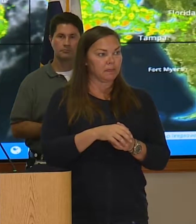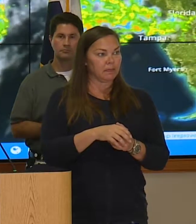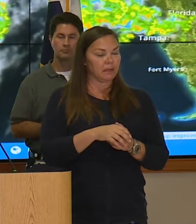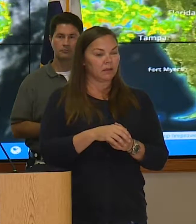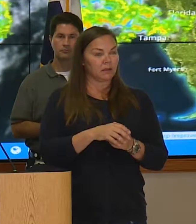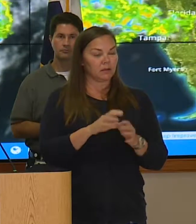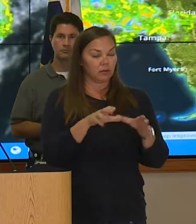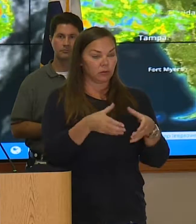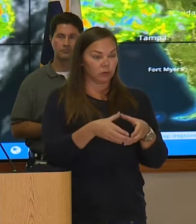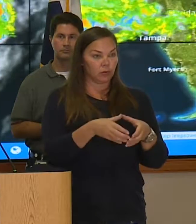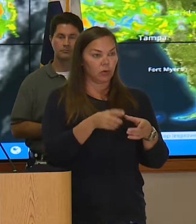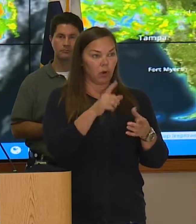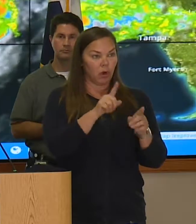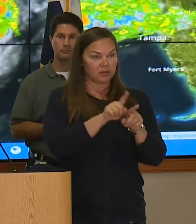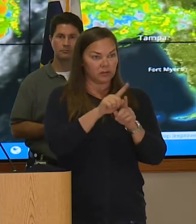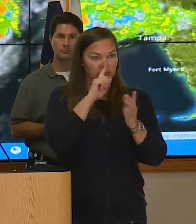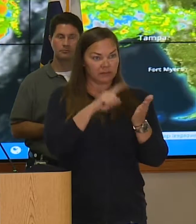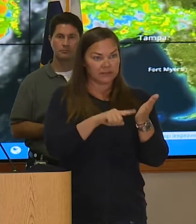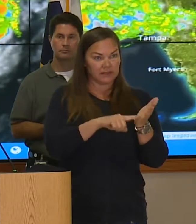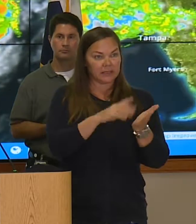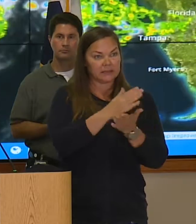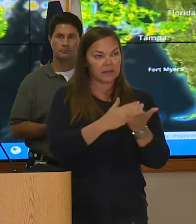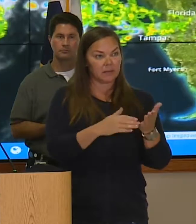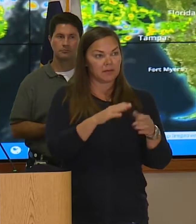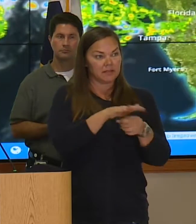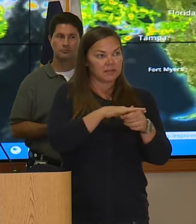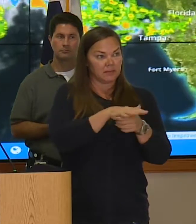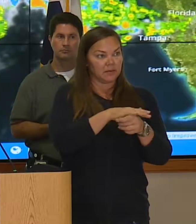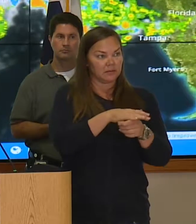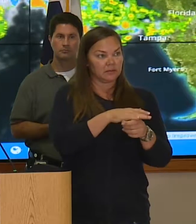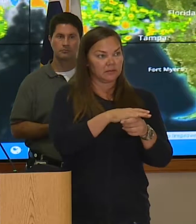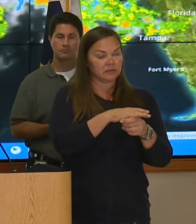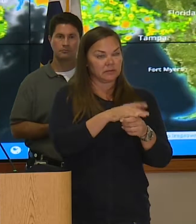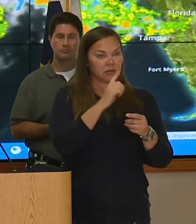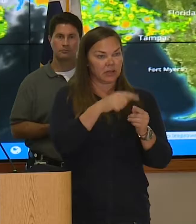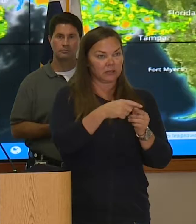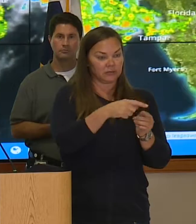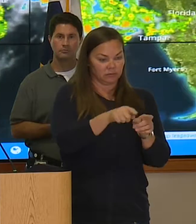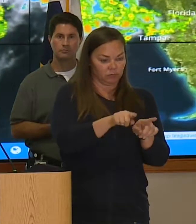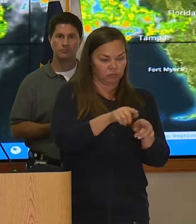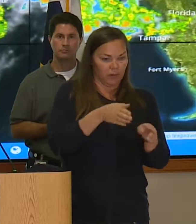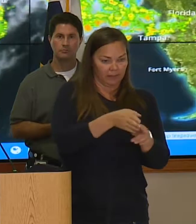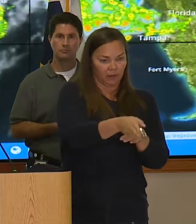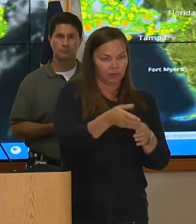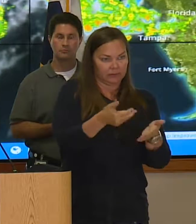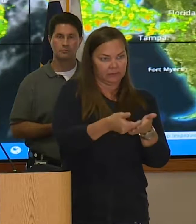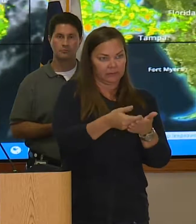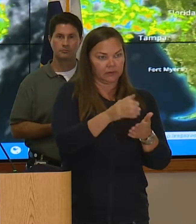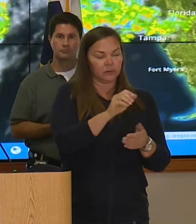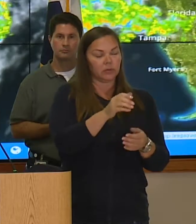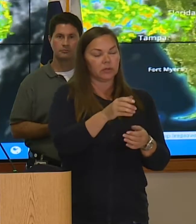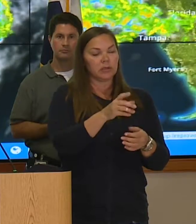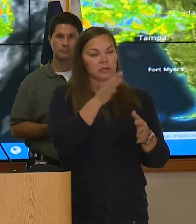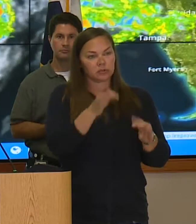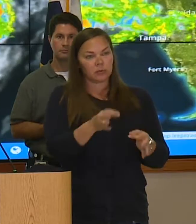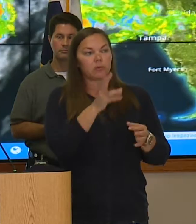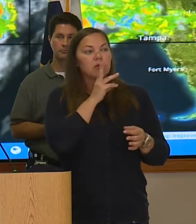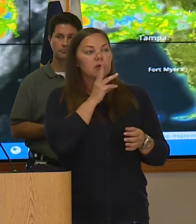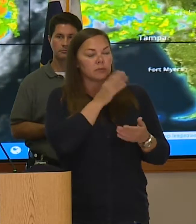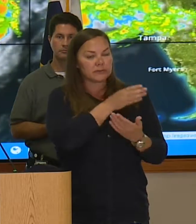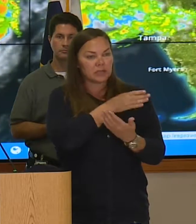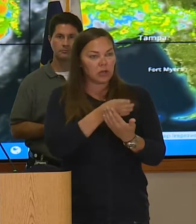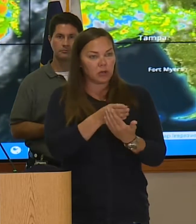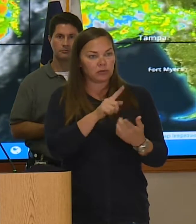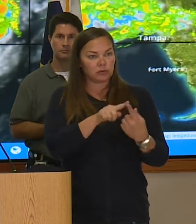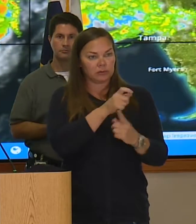The crew also investigated some of the subdivisions immediately adjacent to the reservoir and determined that water was very